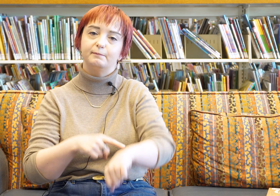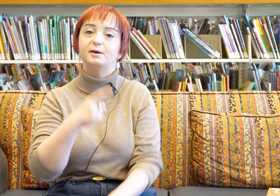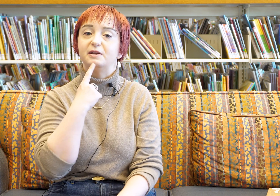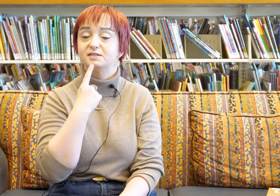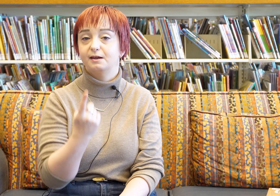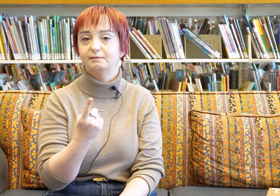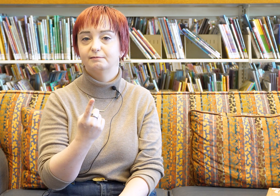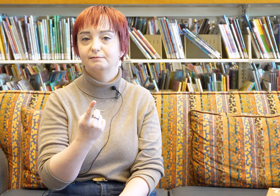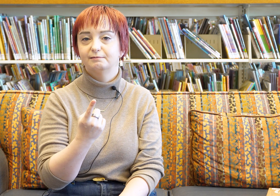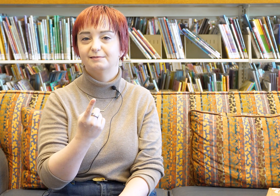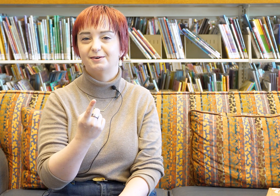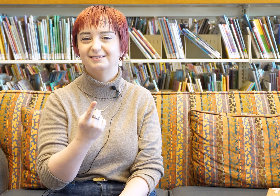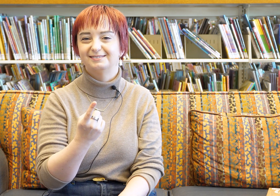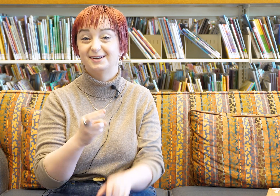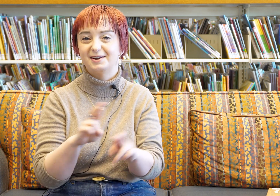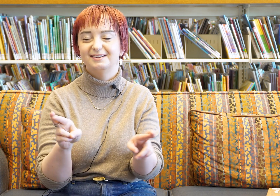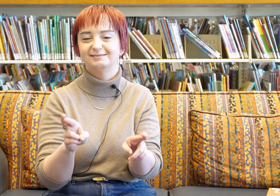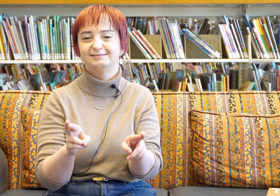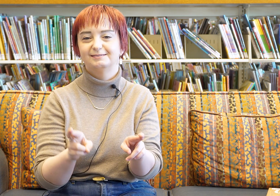and we have say. All right, are you ready?